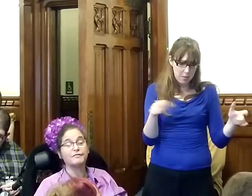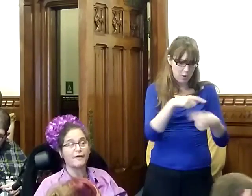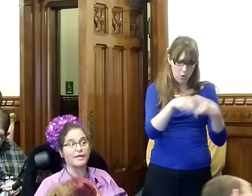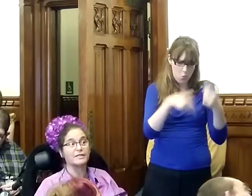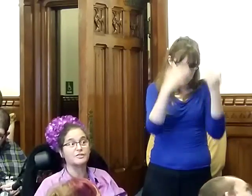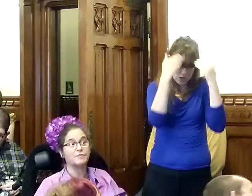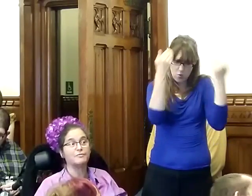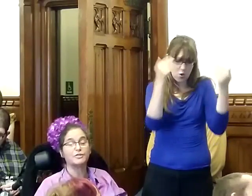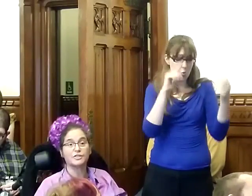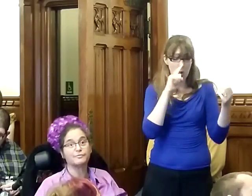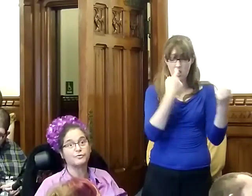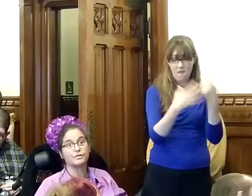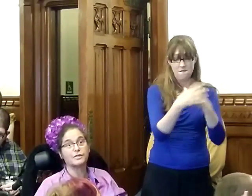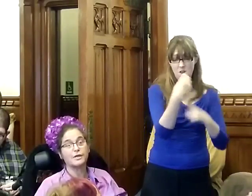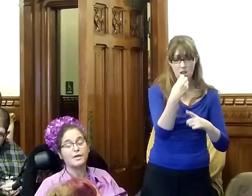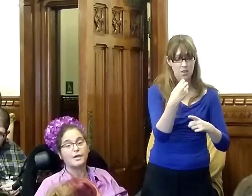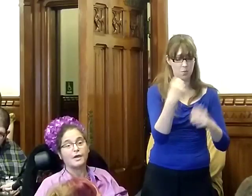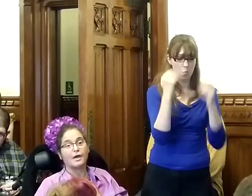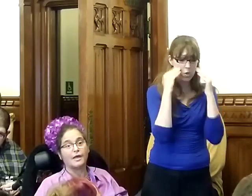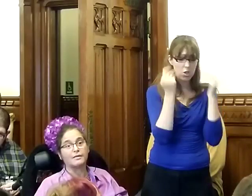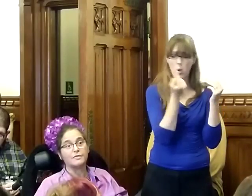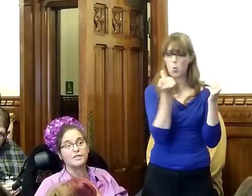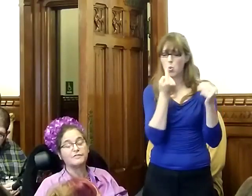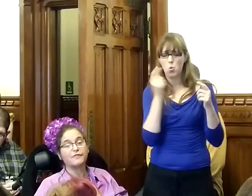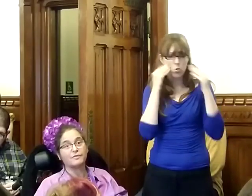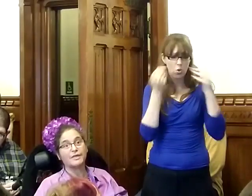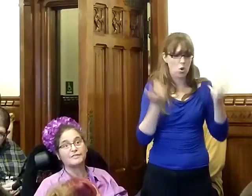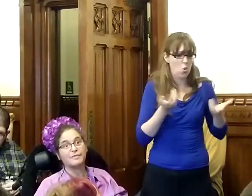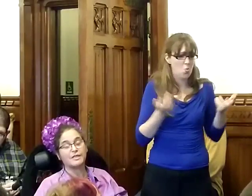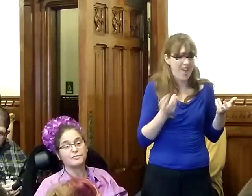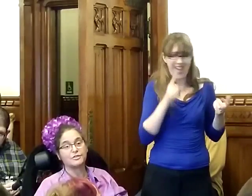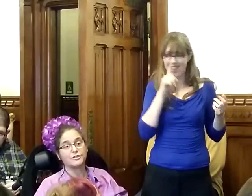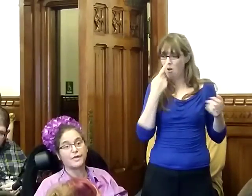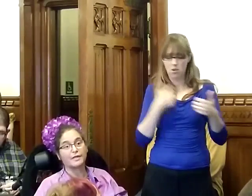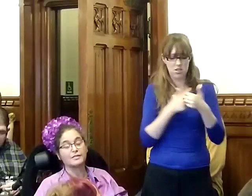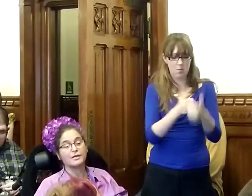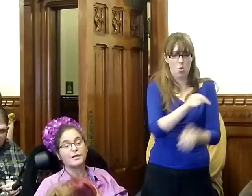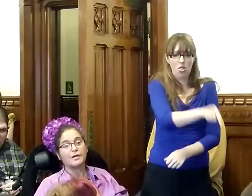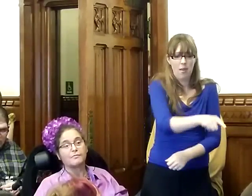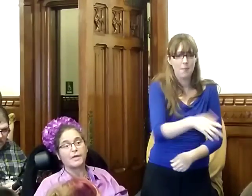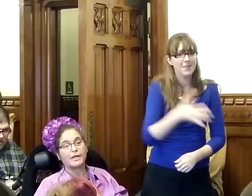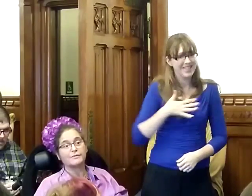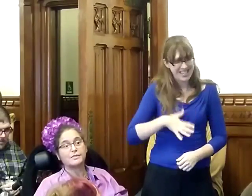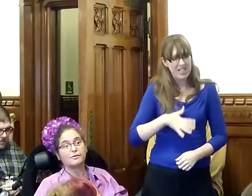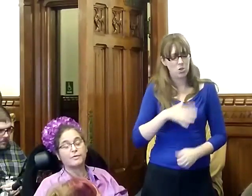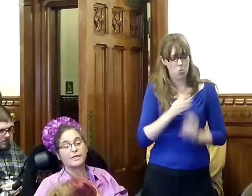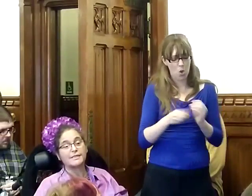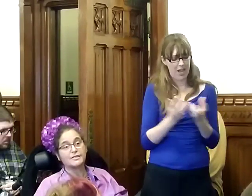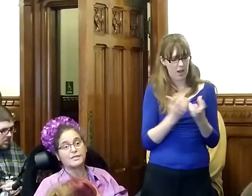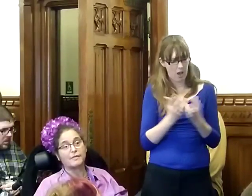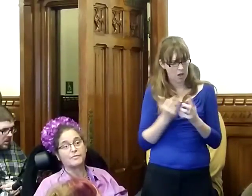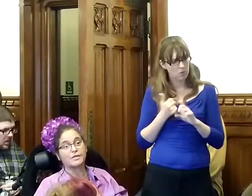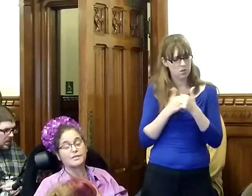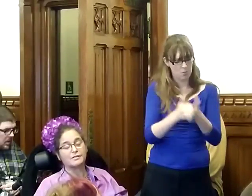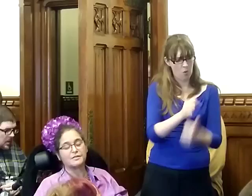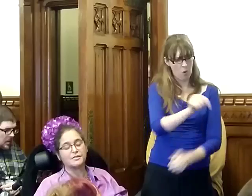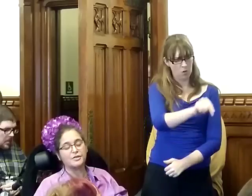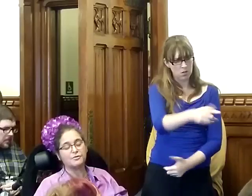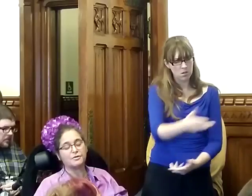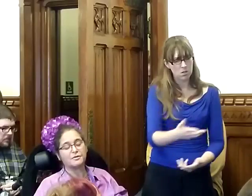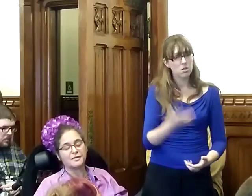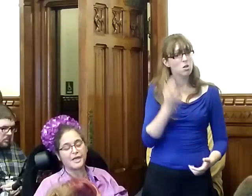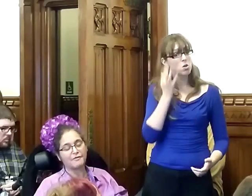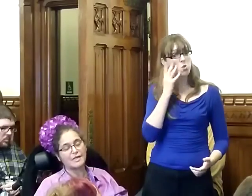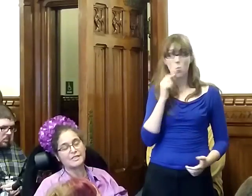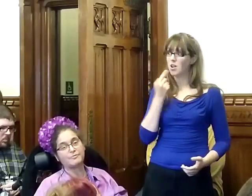we can't even find to be able to support. And we need to find ways of being able to do that. My council, when I said to them that